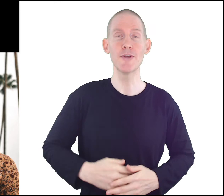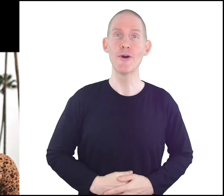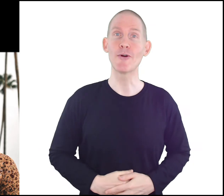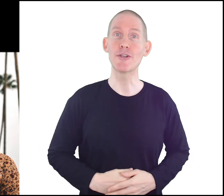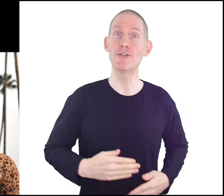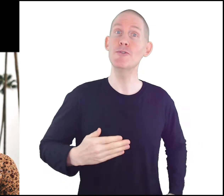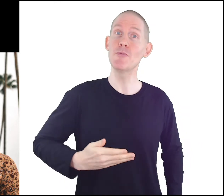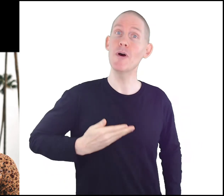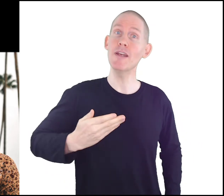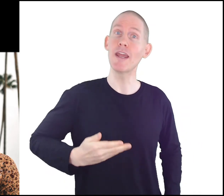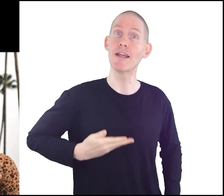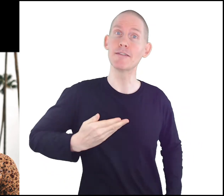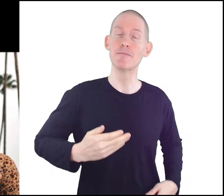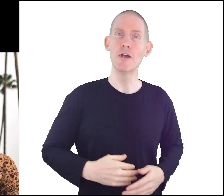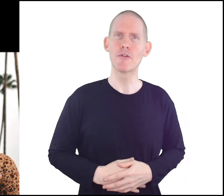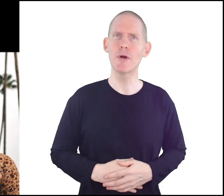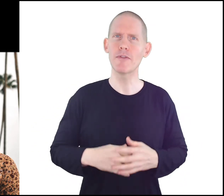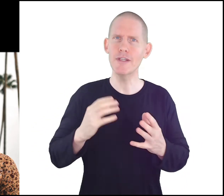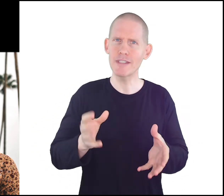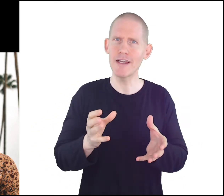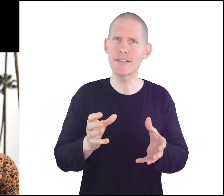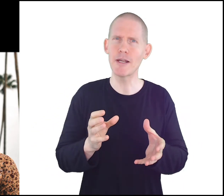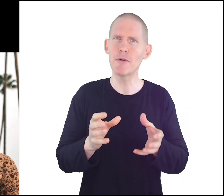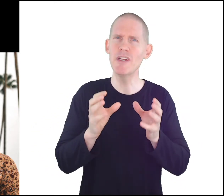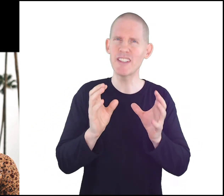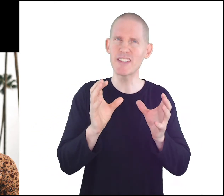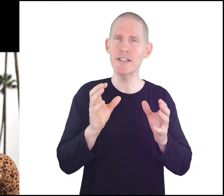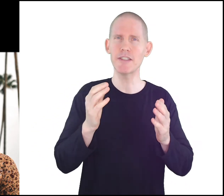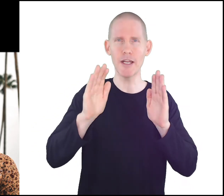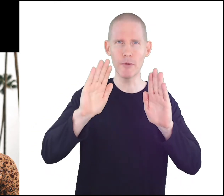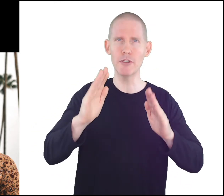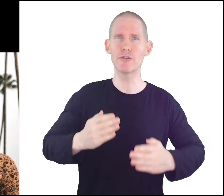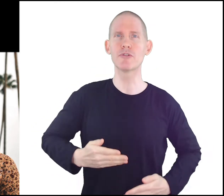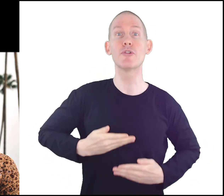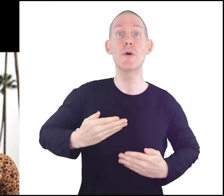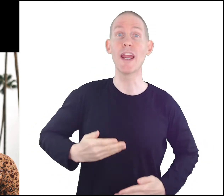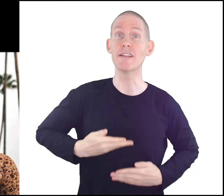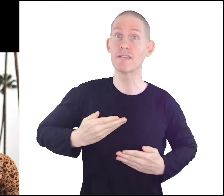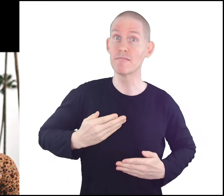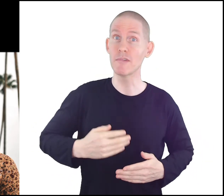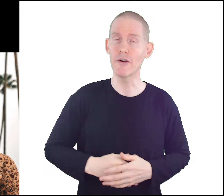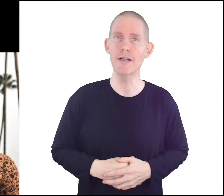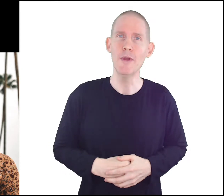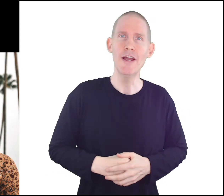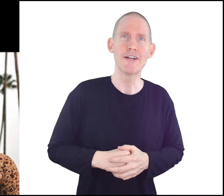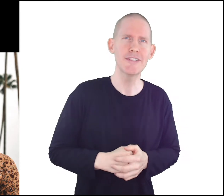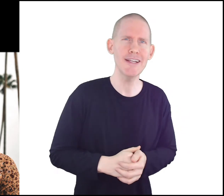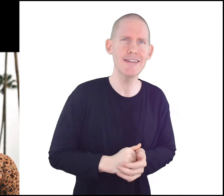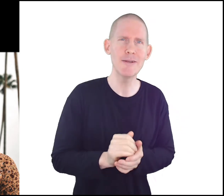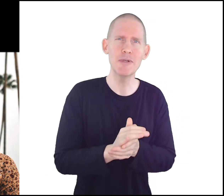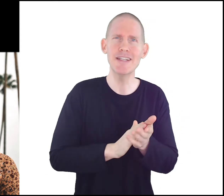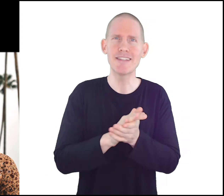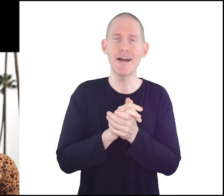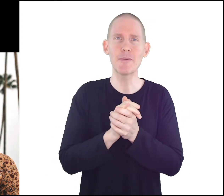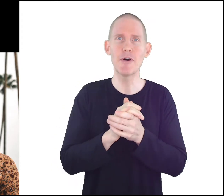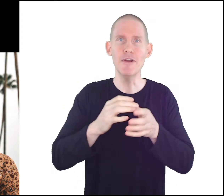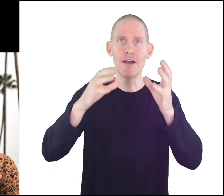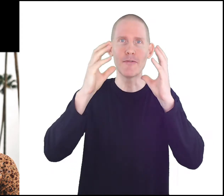or you could do 1 hand. Throughout this lesson, I'm going to be consistent. I'm going to use 2 hands. All right. Second thing, we need to talk about